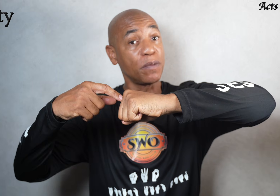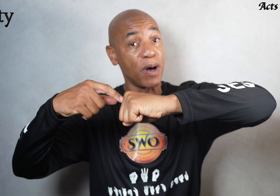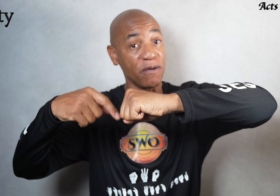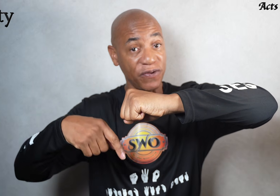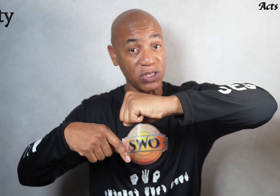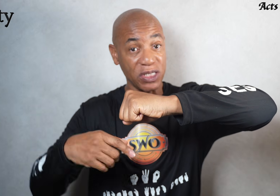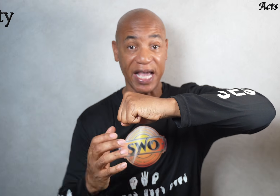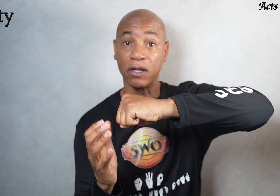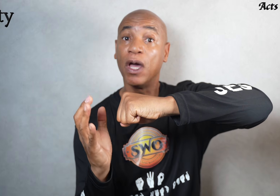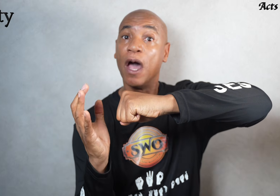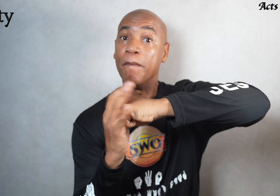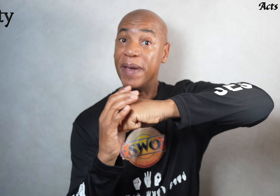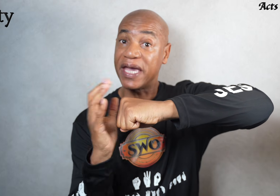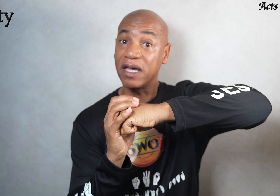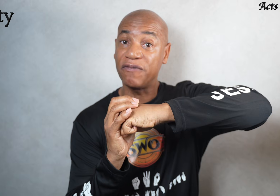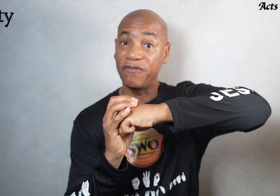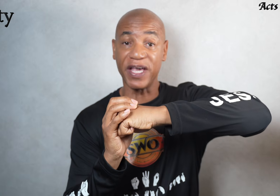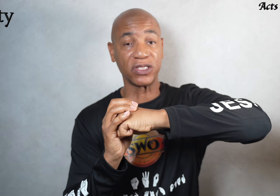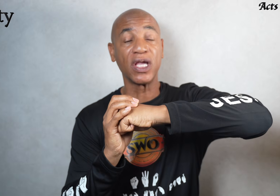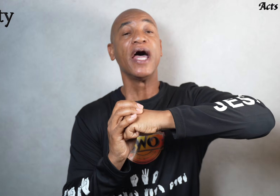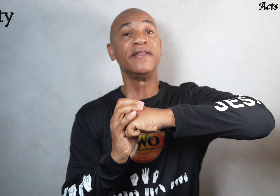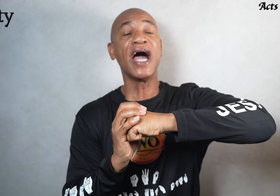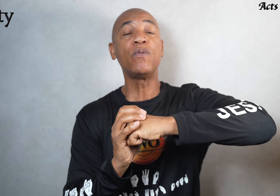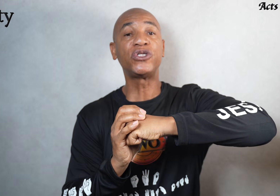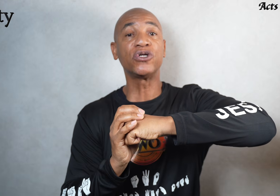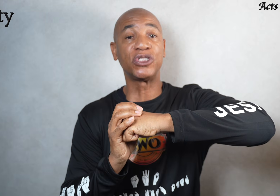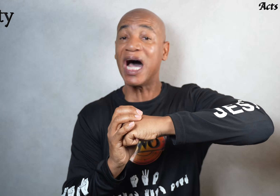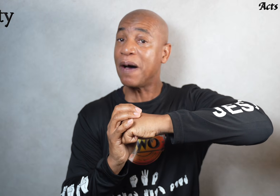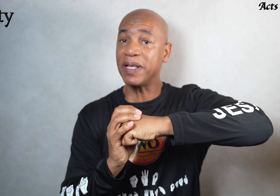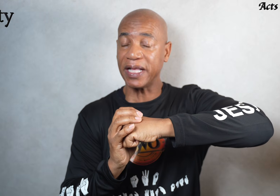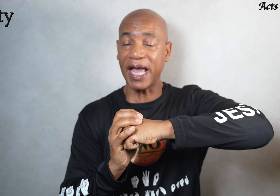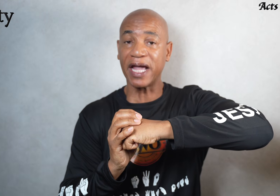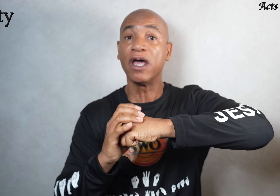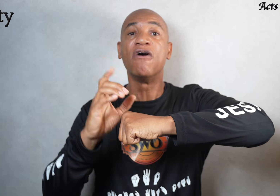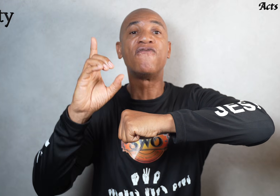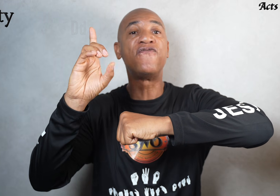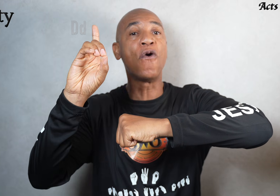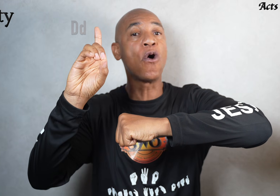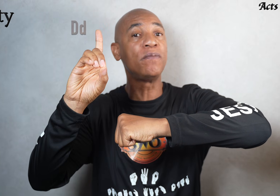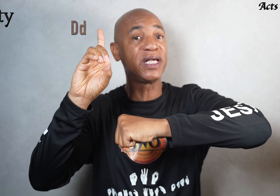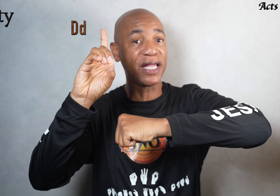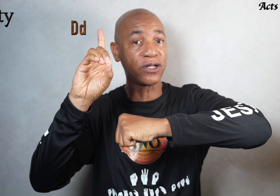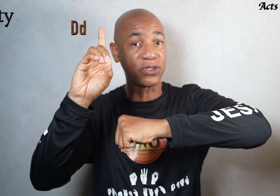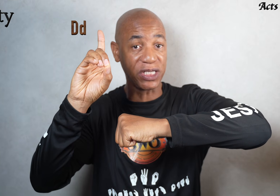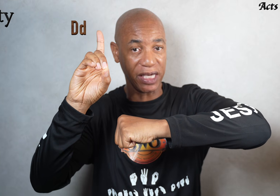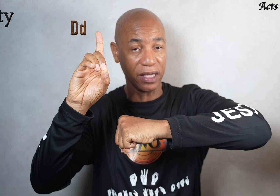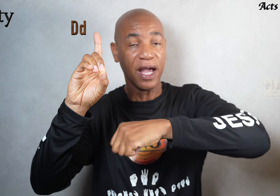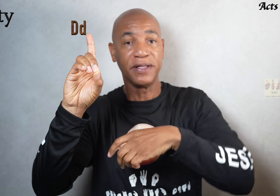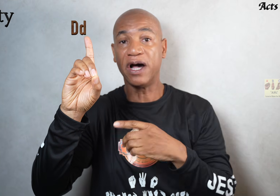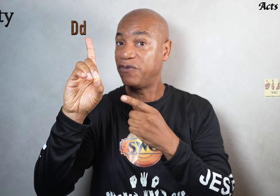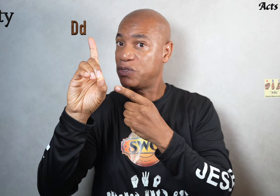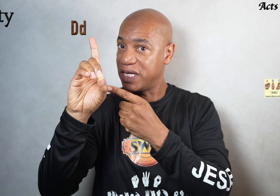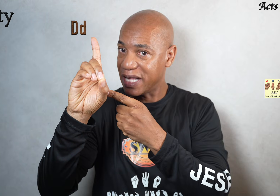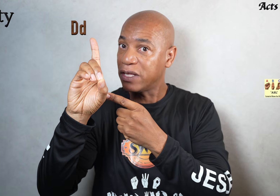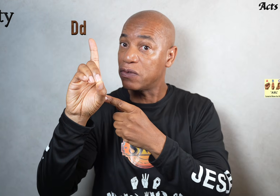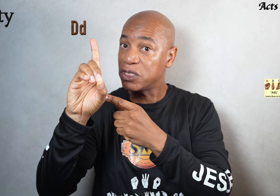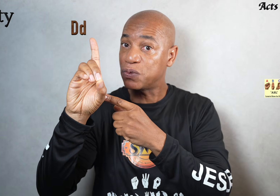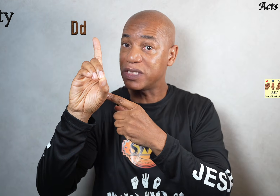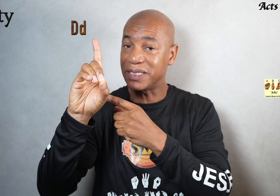palm facing down, making a fist. Now with your dominant hand, form the letter D. Now, if you did not know this was a D,